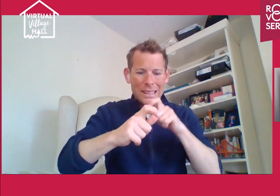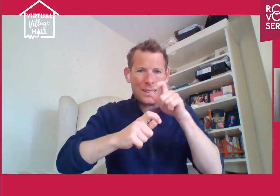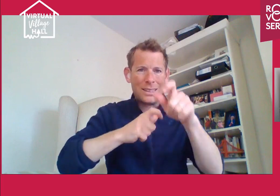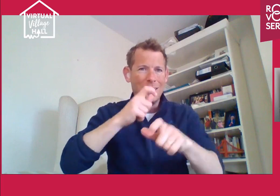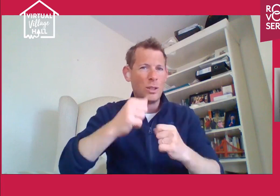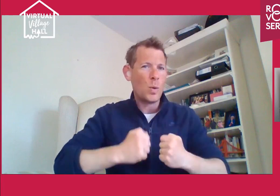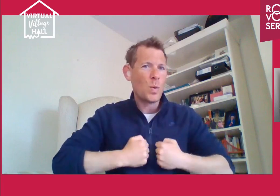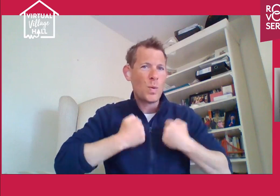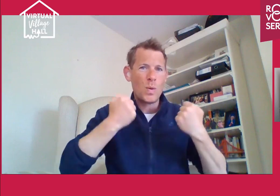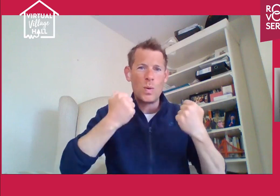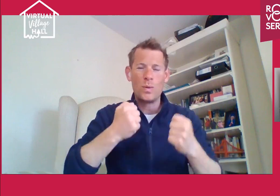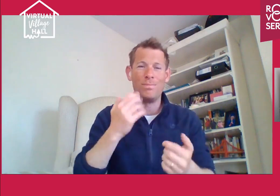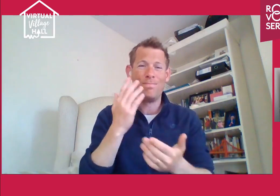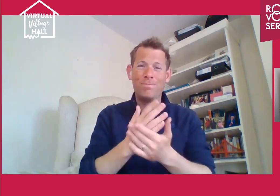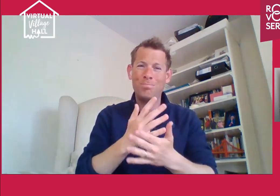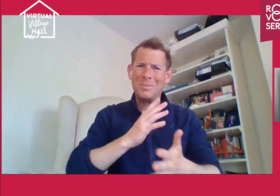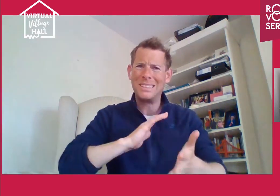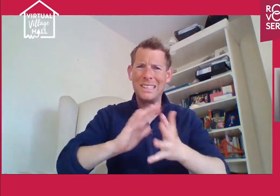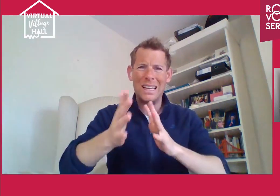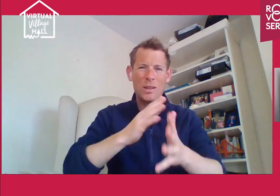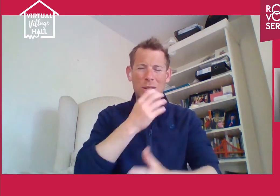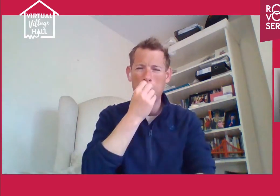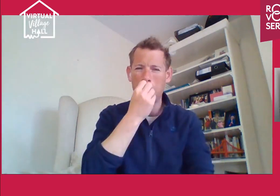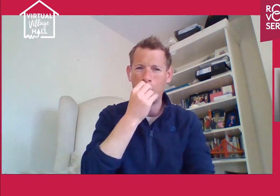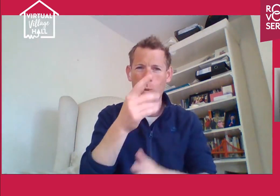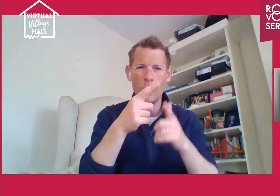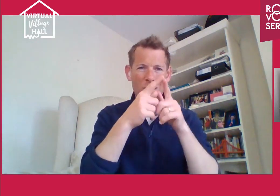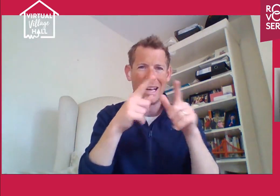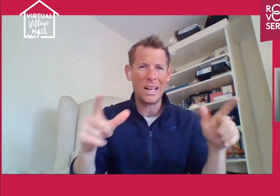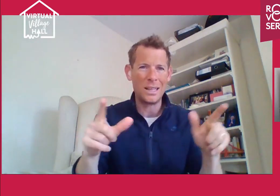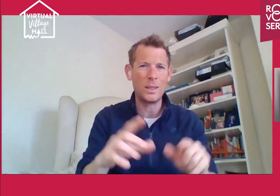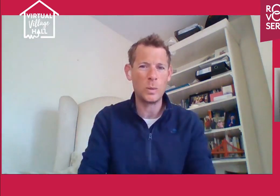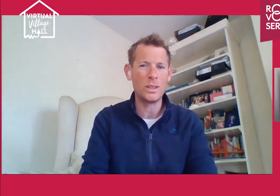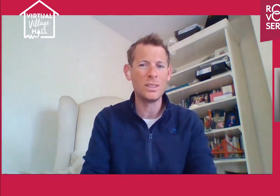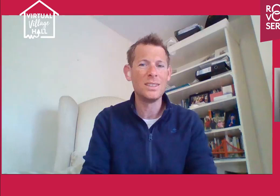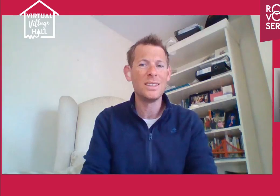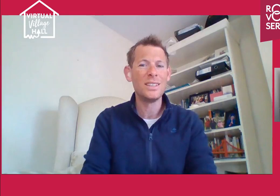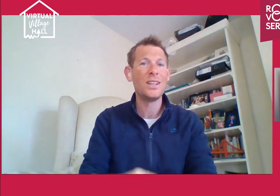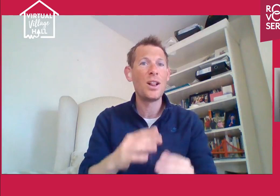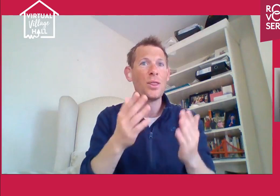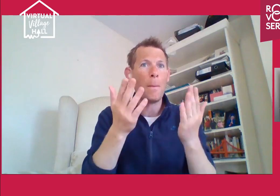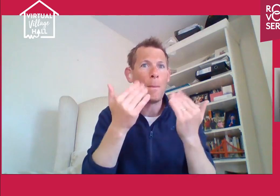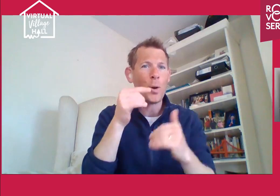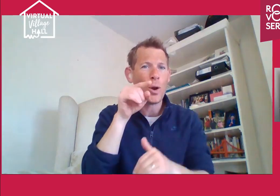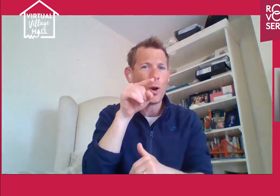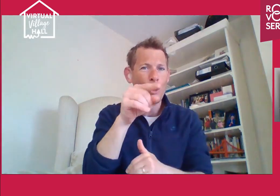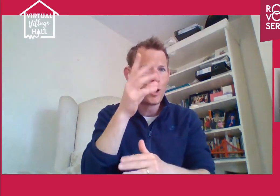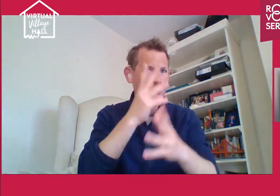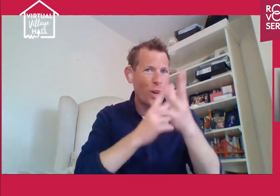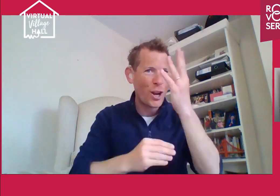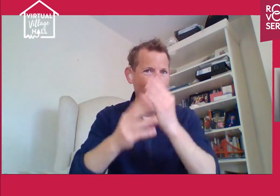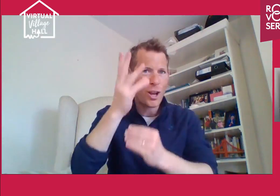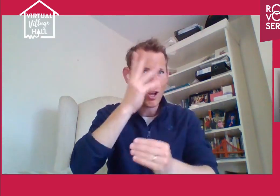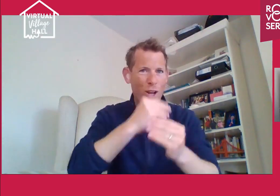we have our own syntax. It's just really, really beautiful language.